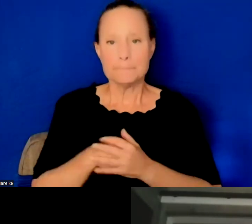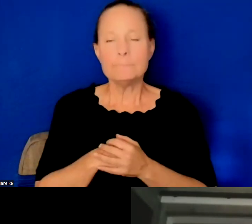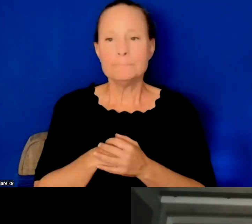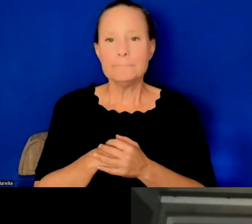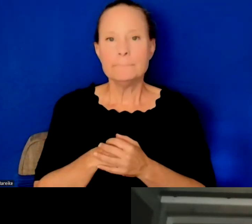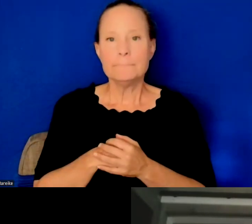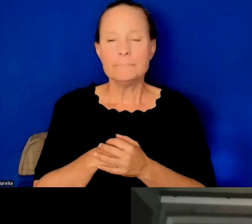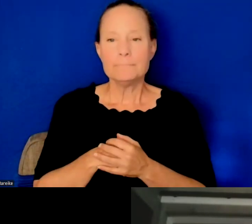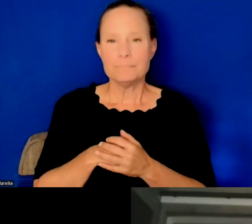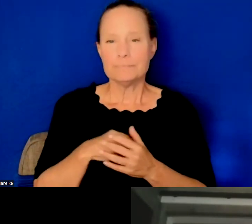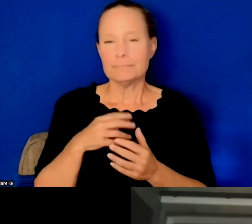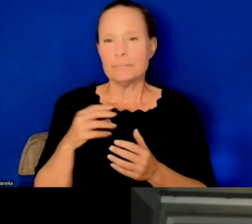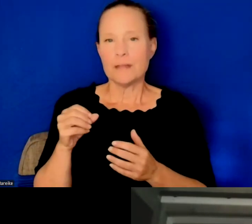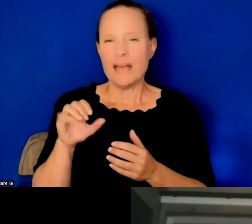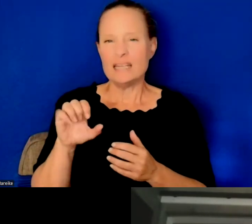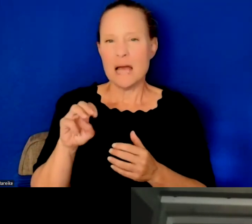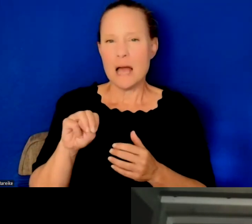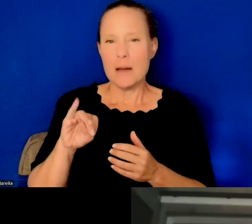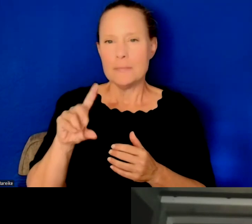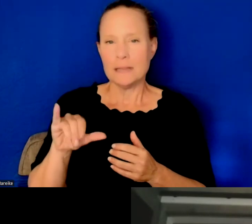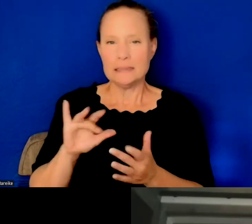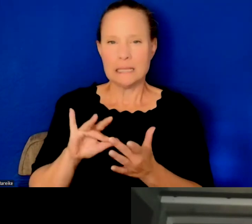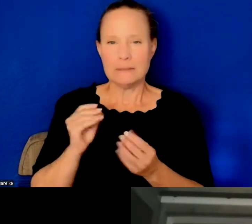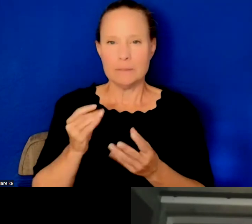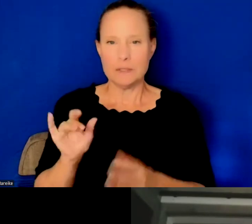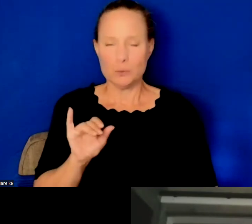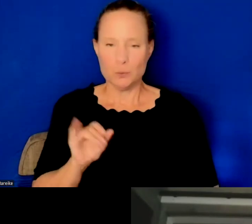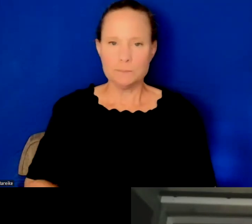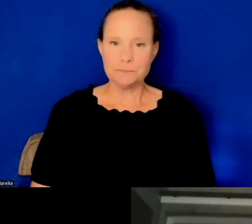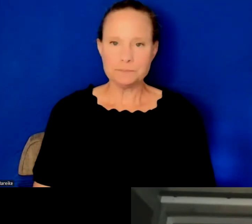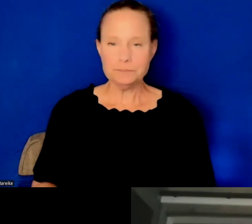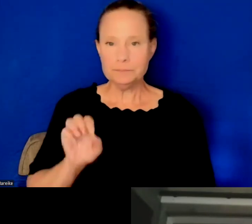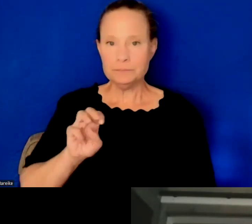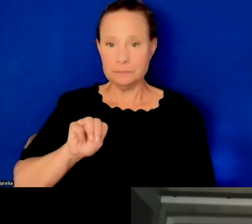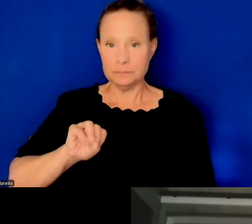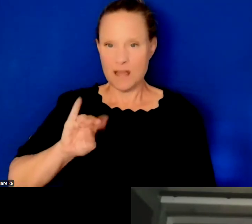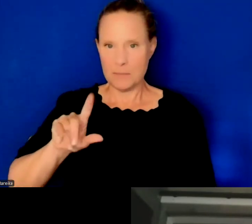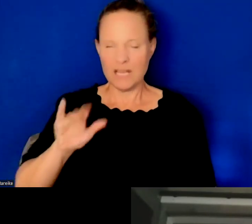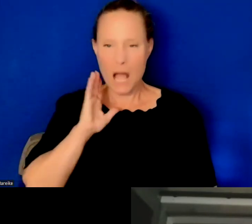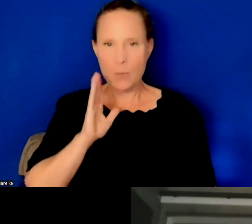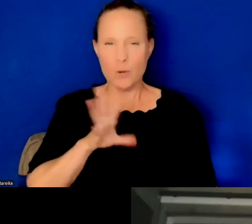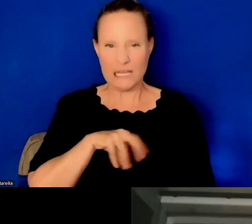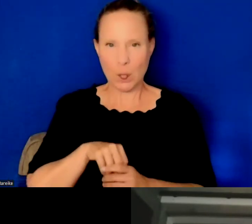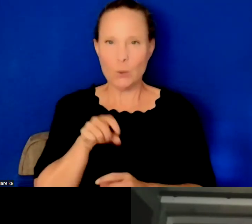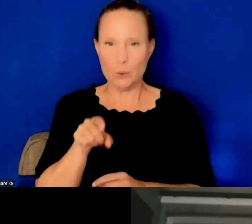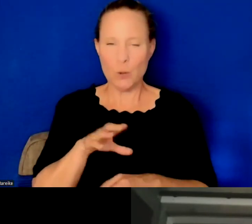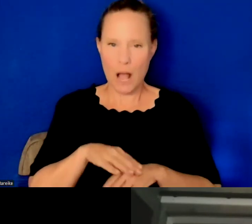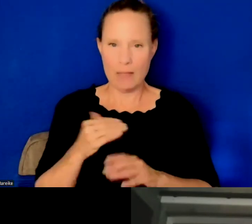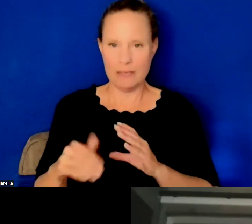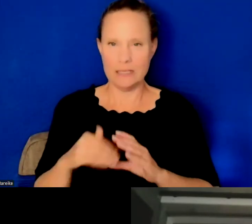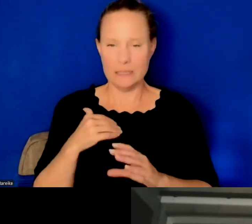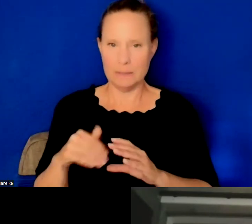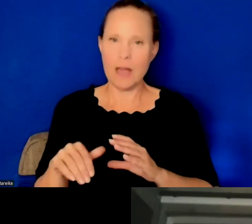along with Emily's contact info because Emily, I will include you on the email with all of